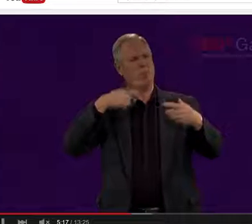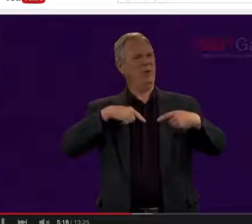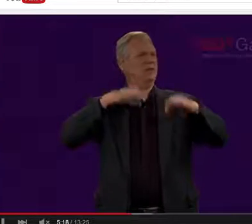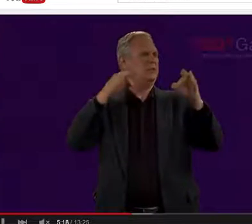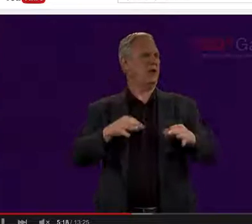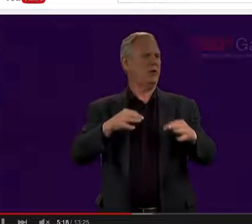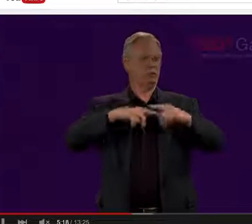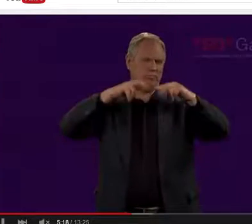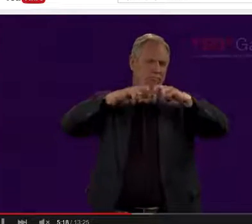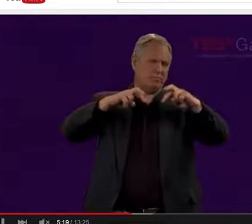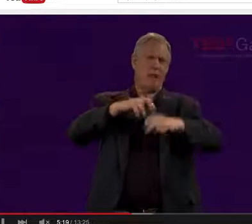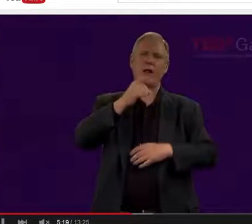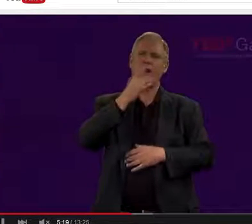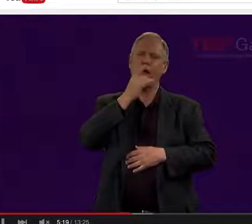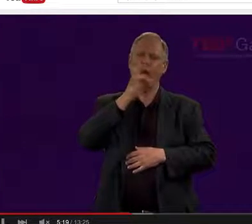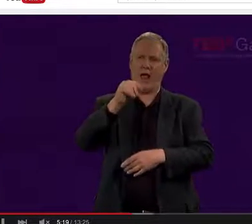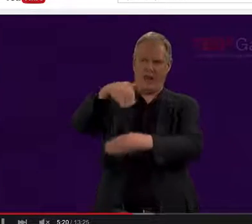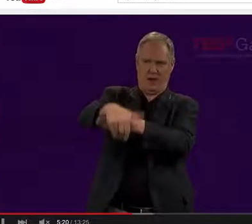on campus.